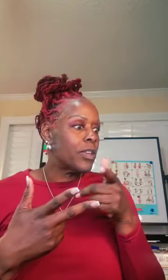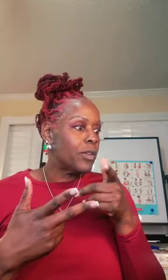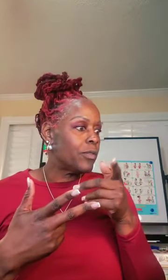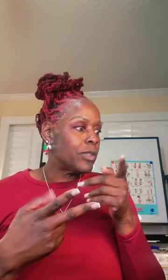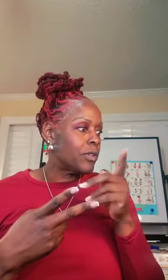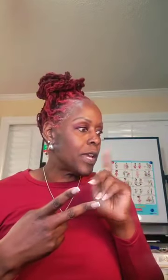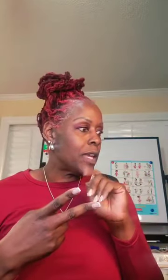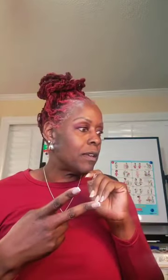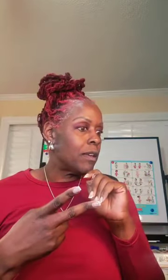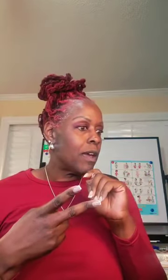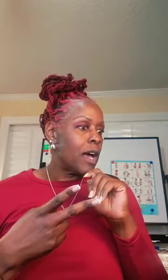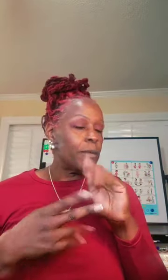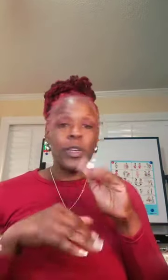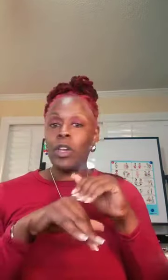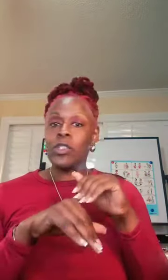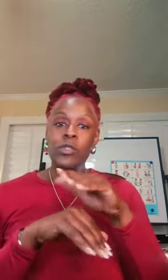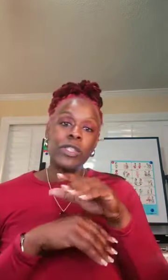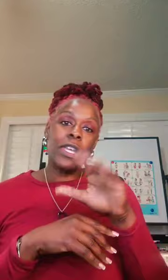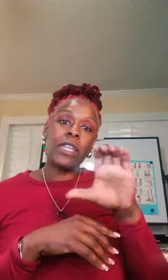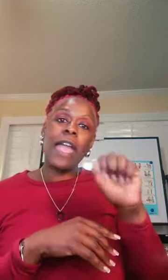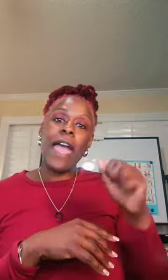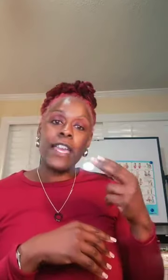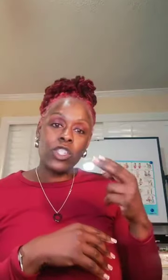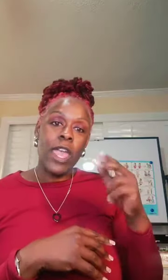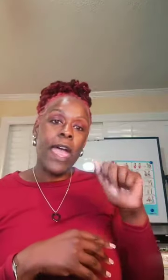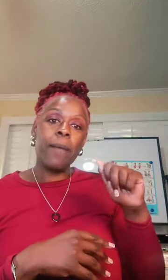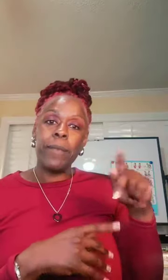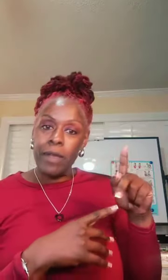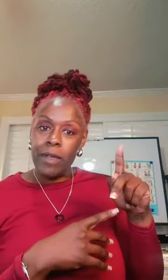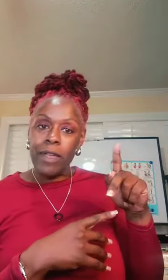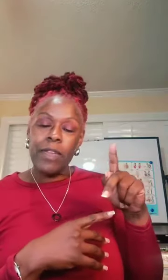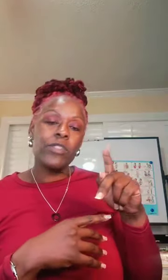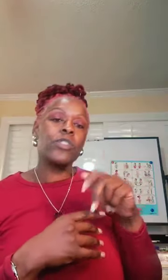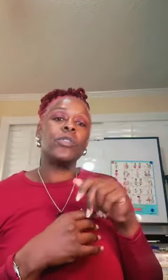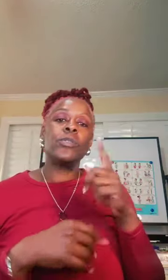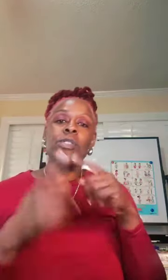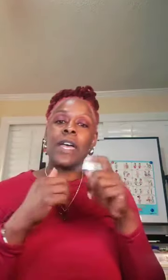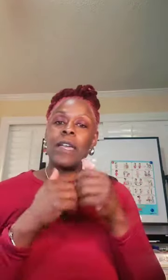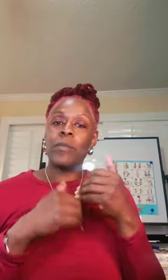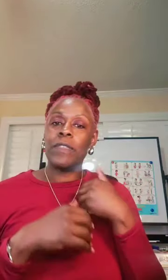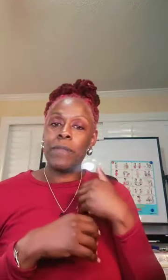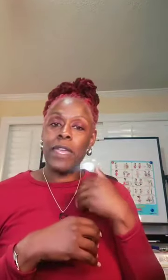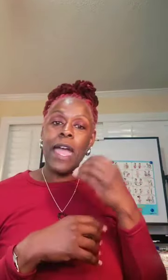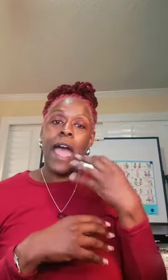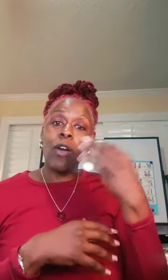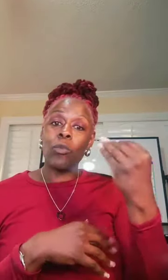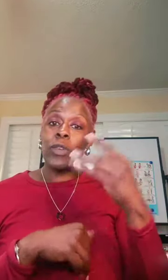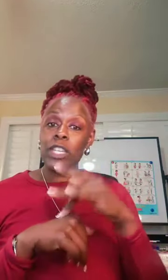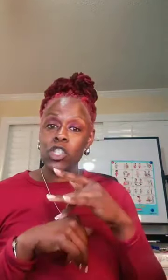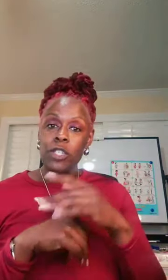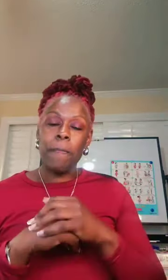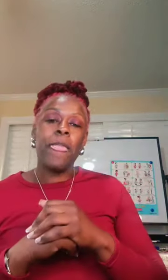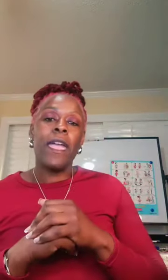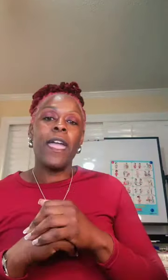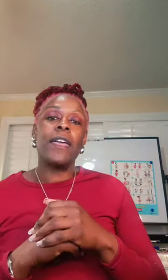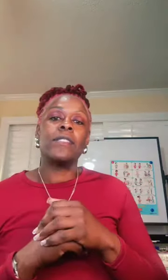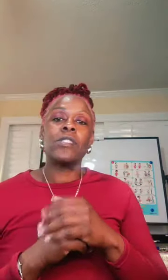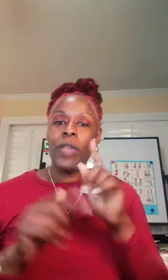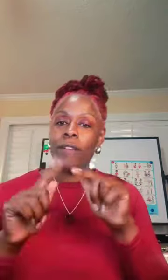you donate? You can also send Cash App to Sign With Me Outreach. And so we have